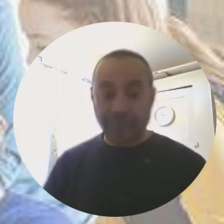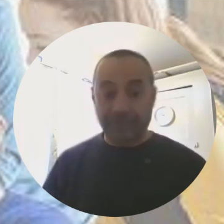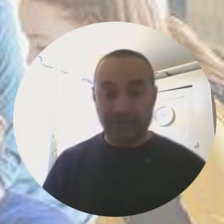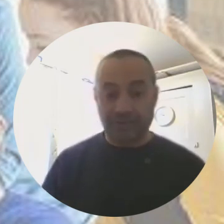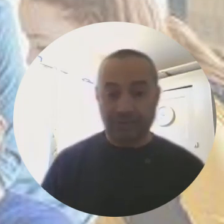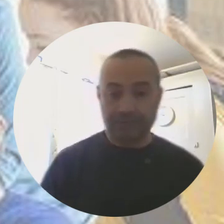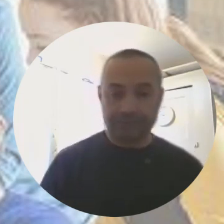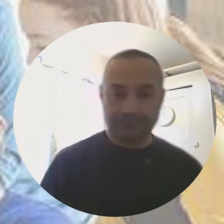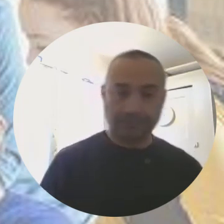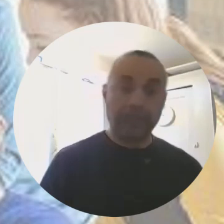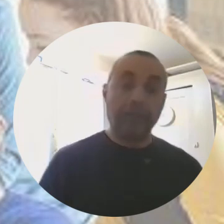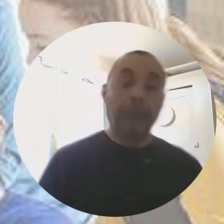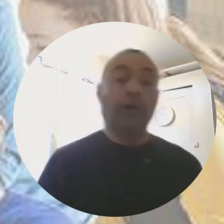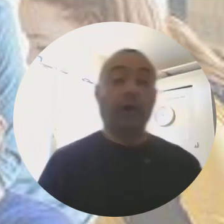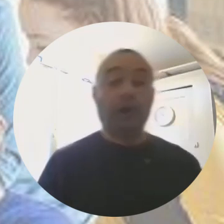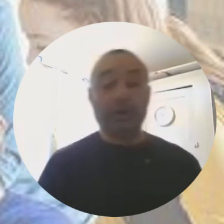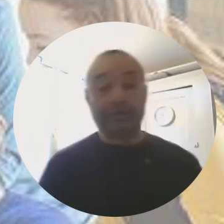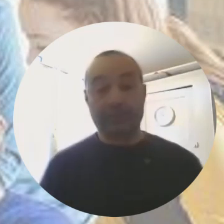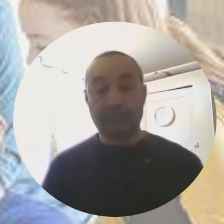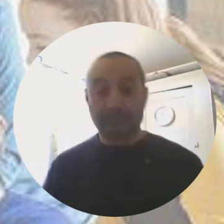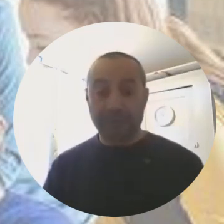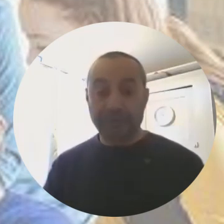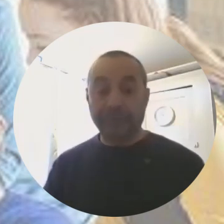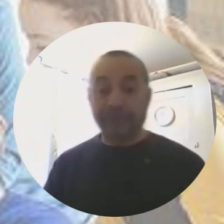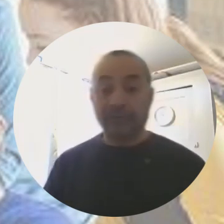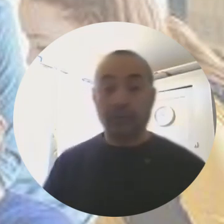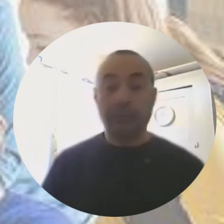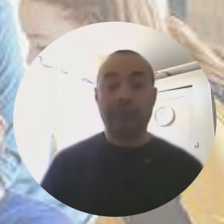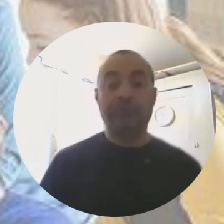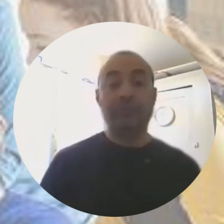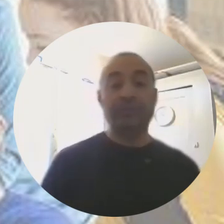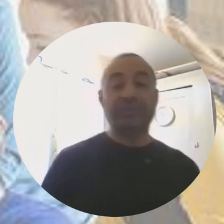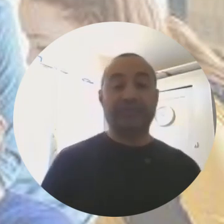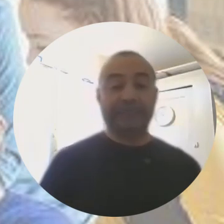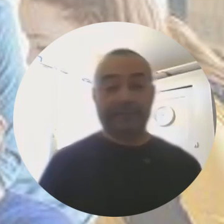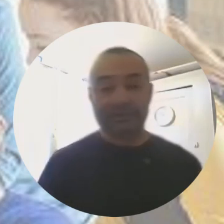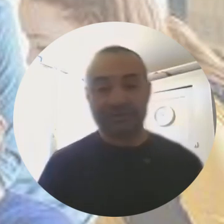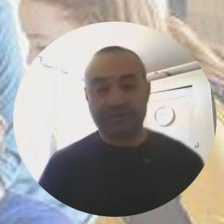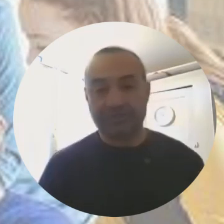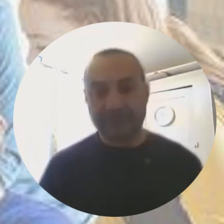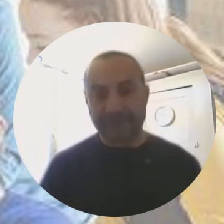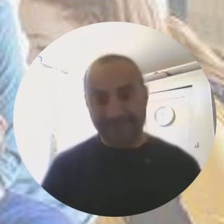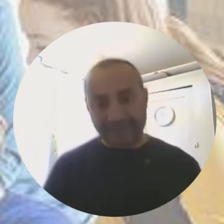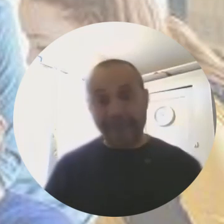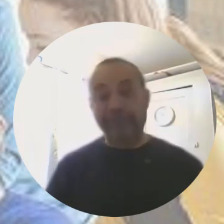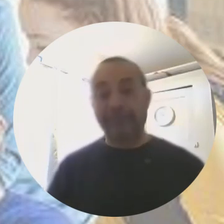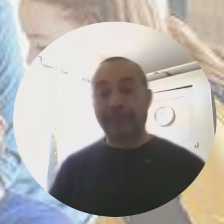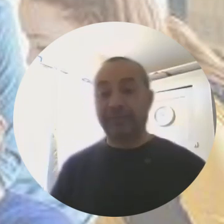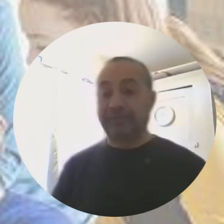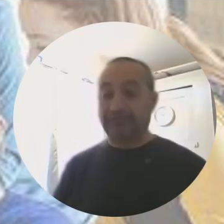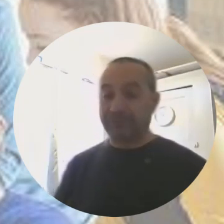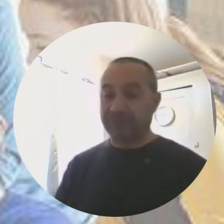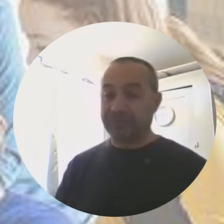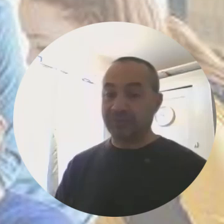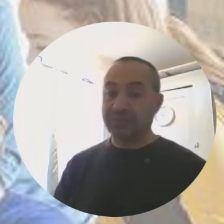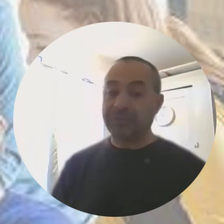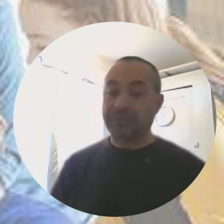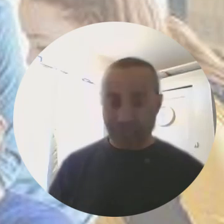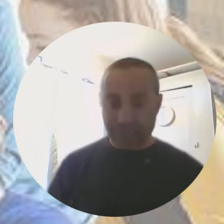Makaton. Also, you can find schools using British Sign Language. That's a sort of language is mostly used to